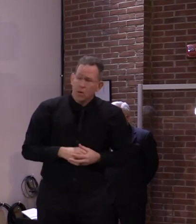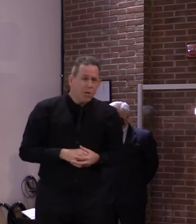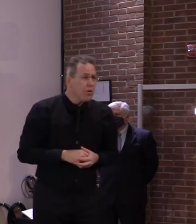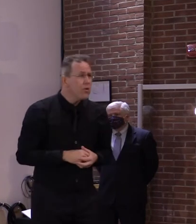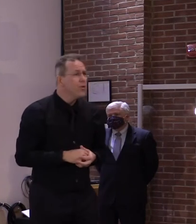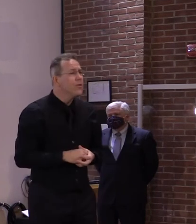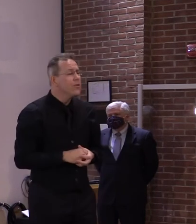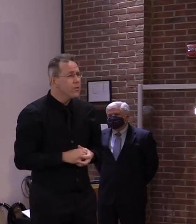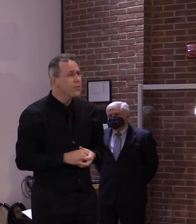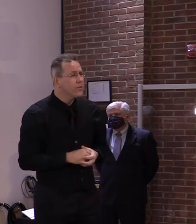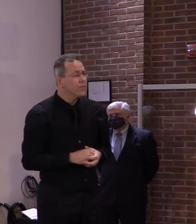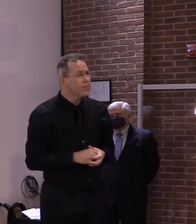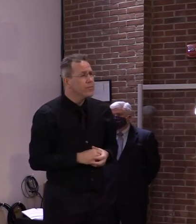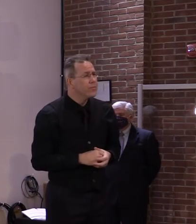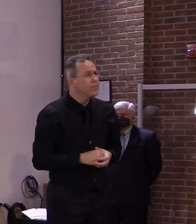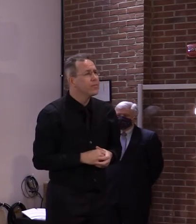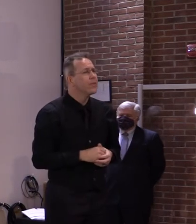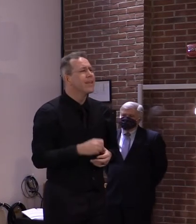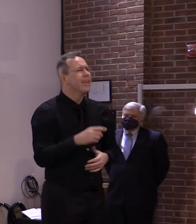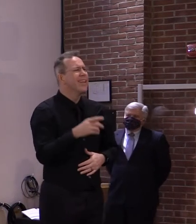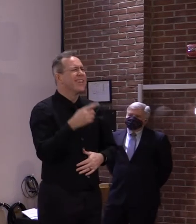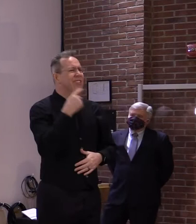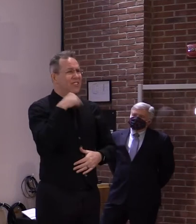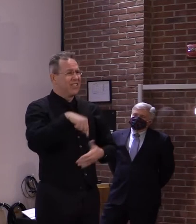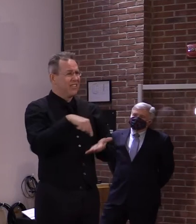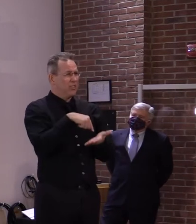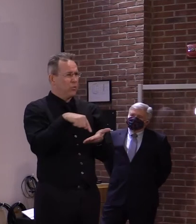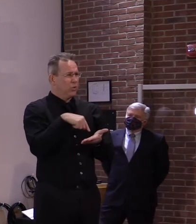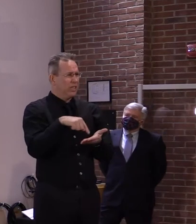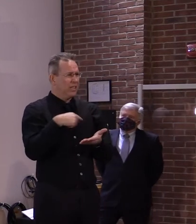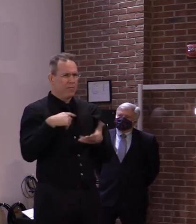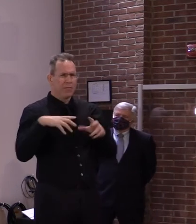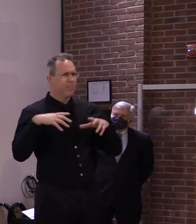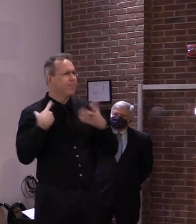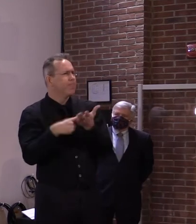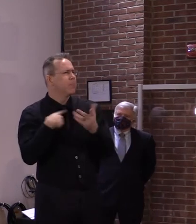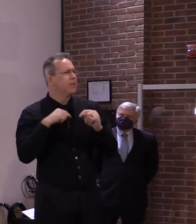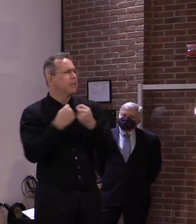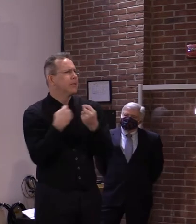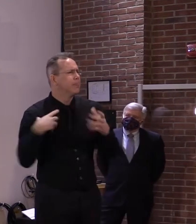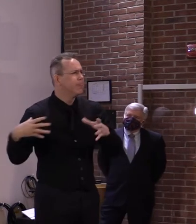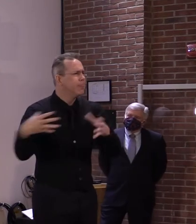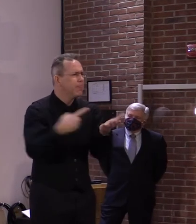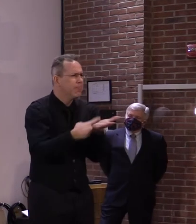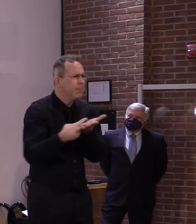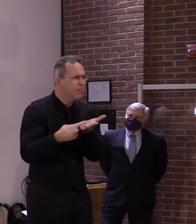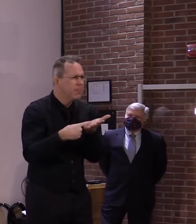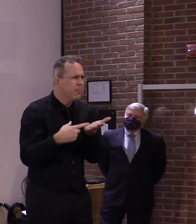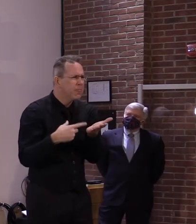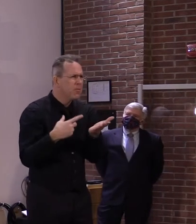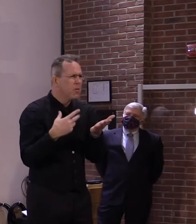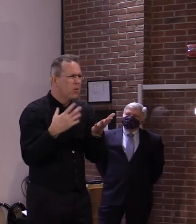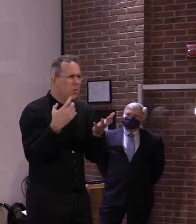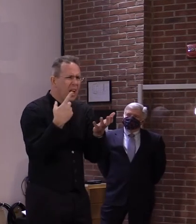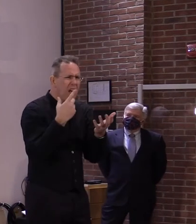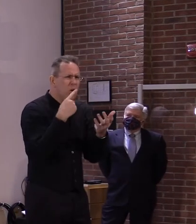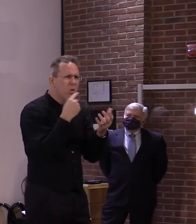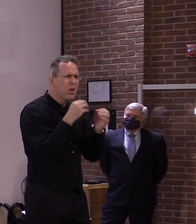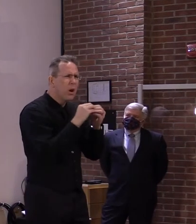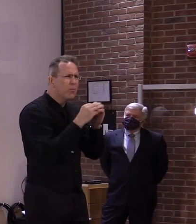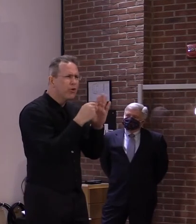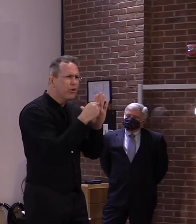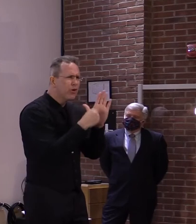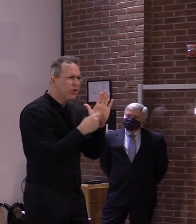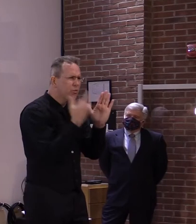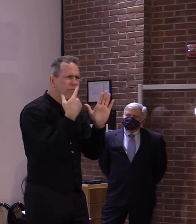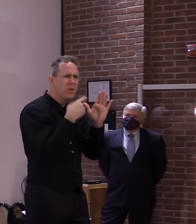my uh epi data team and saying why are we even showing the number uh recovered what meaning does it have